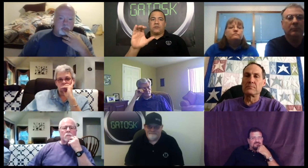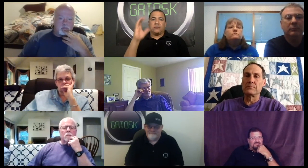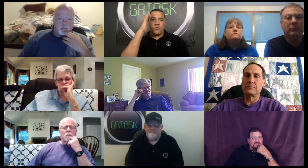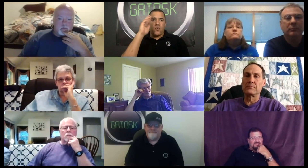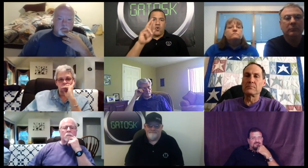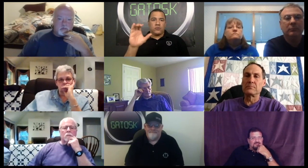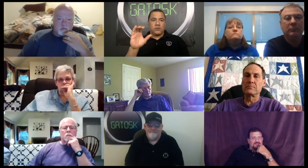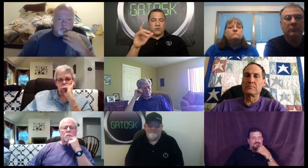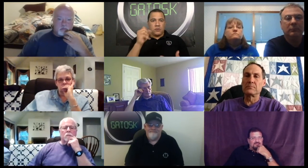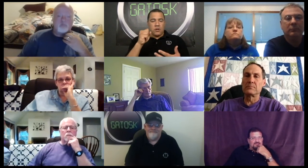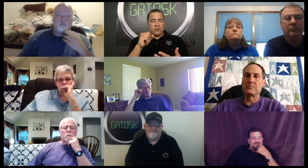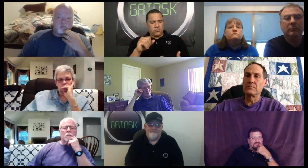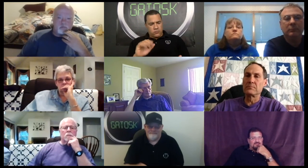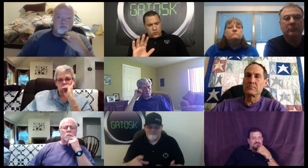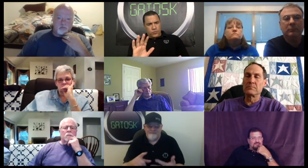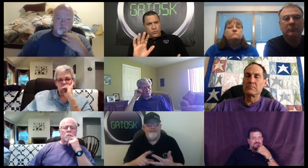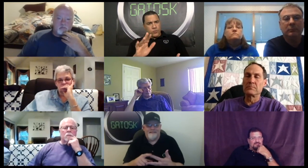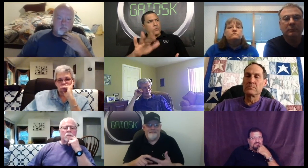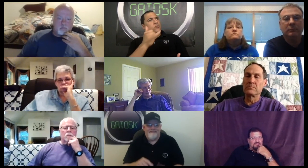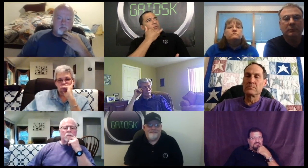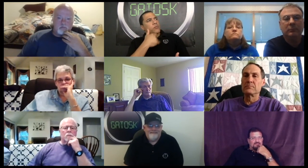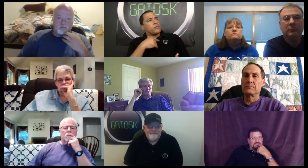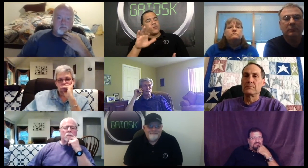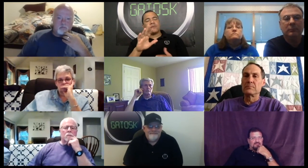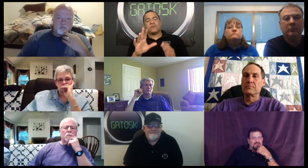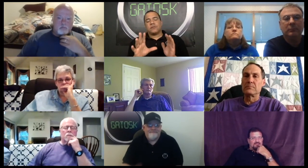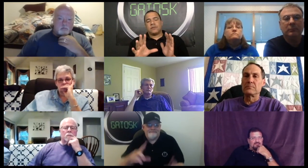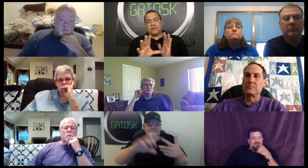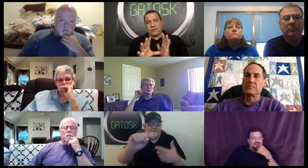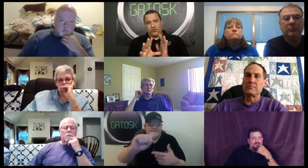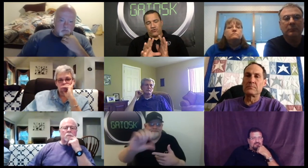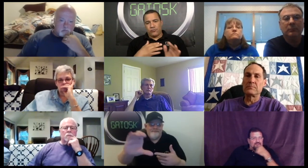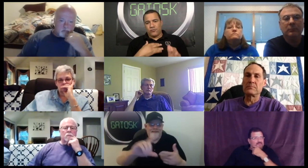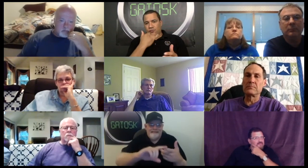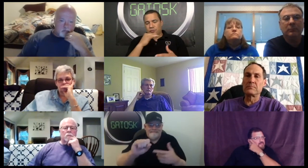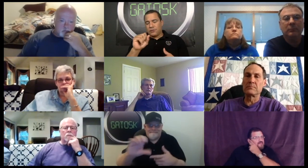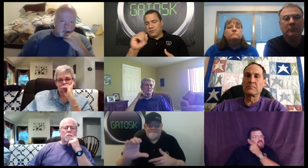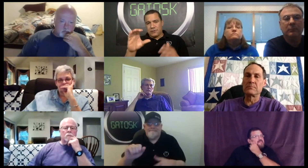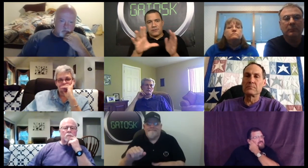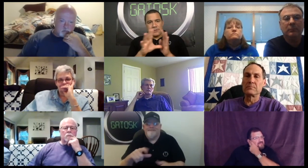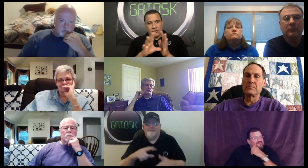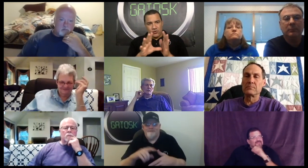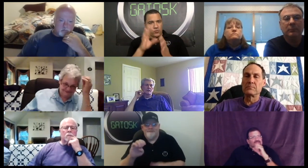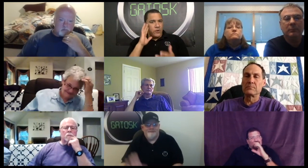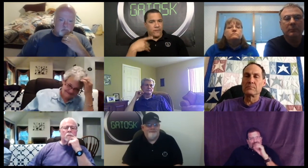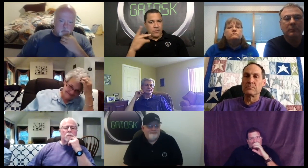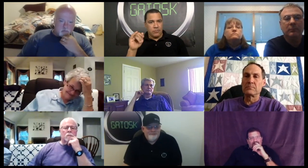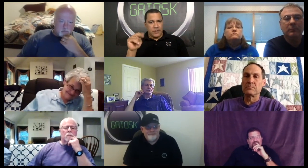for RC. So that'll be something that you can. Wait, I'm sorry, I made a mistake. Senior, my bad. It's senior will have